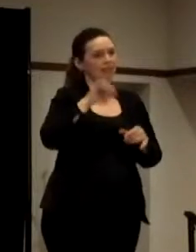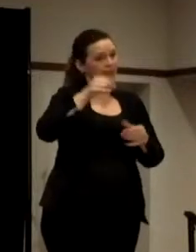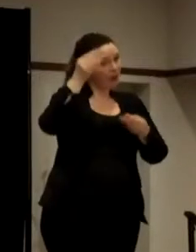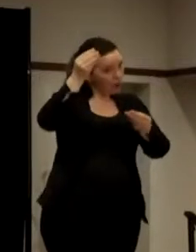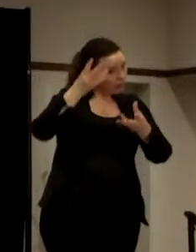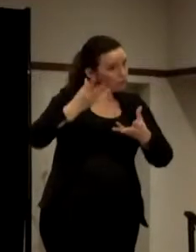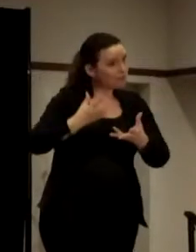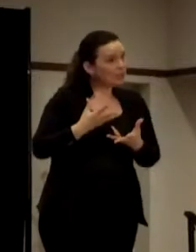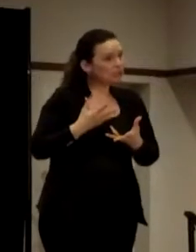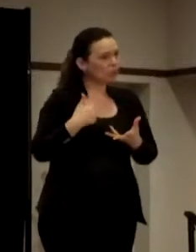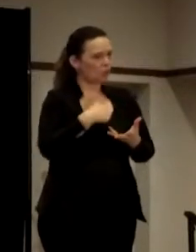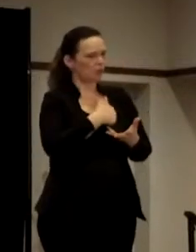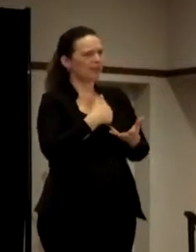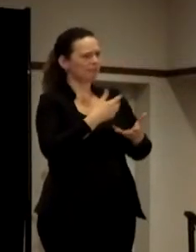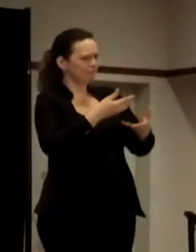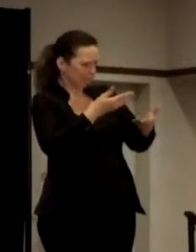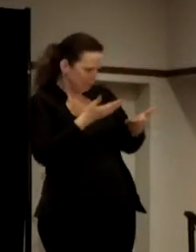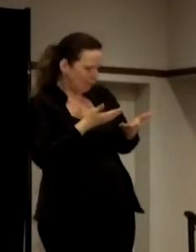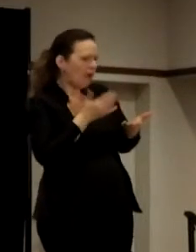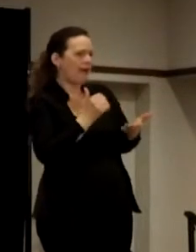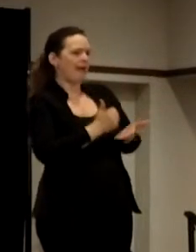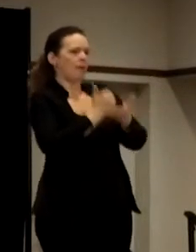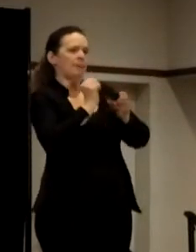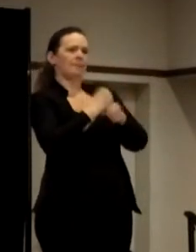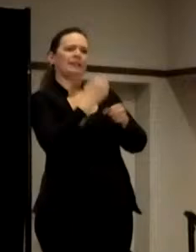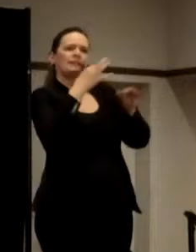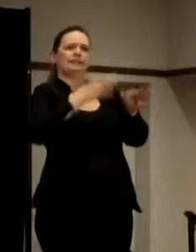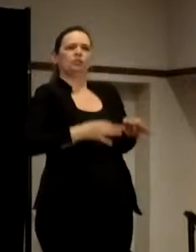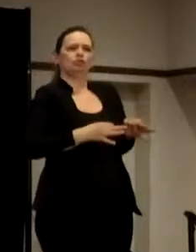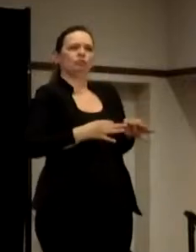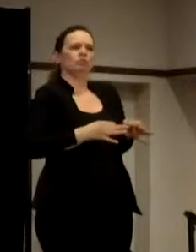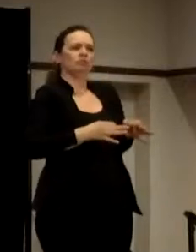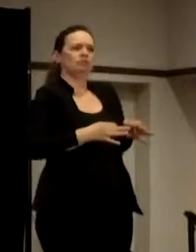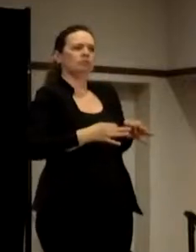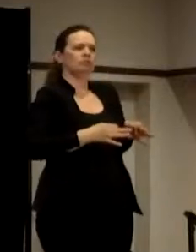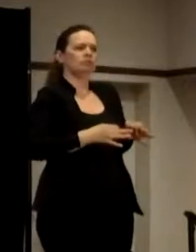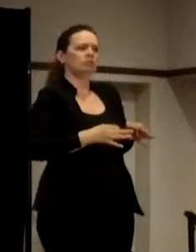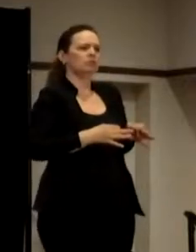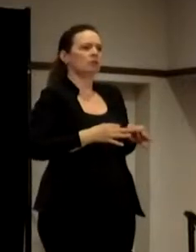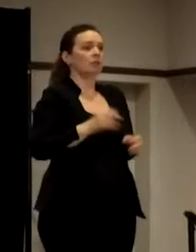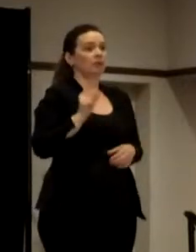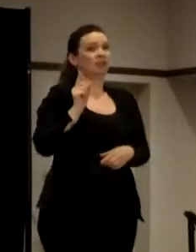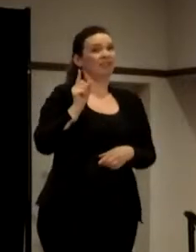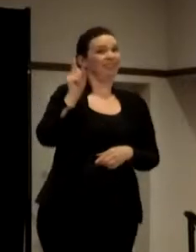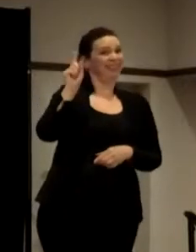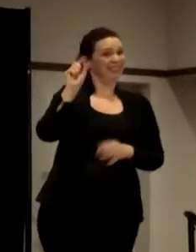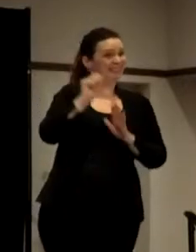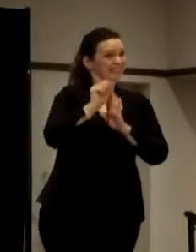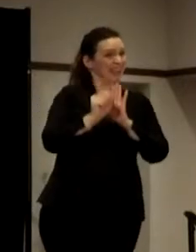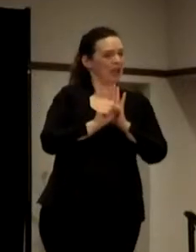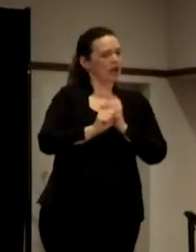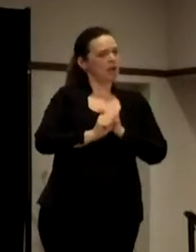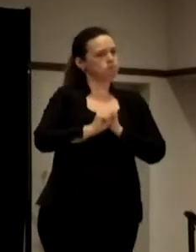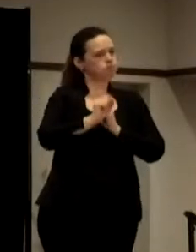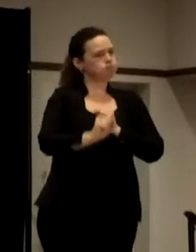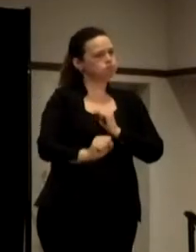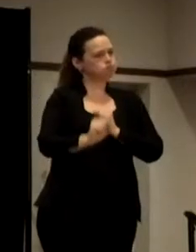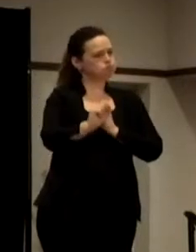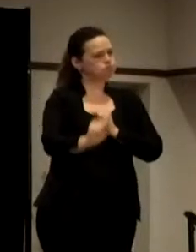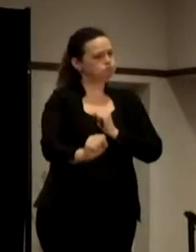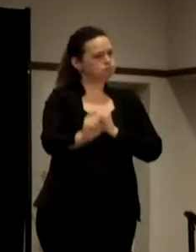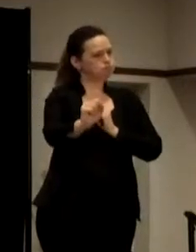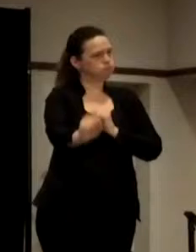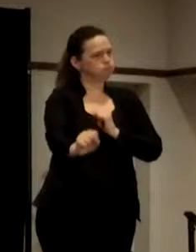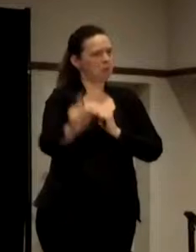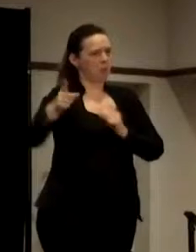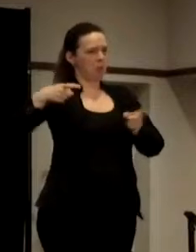This is just a bureaucratic step in a process that we don't know. It's not necessary at this point. Are there